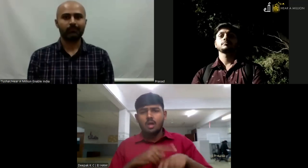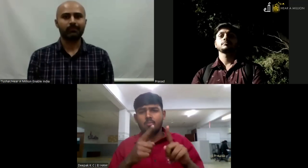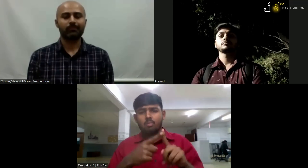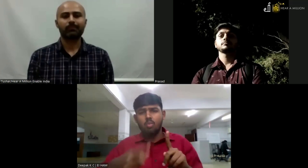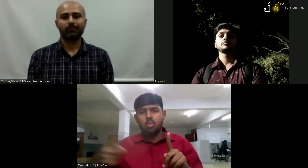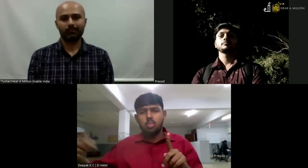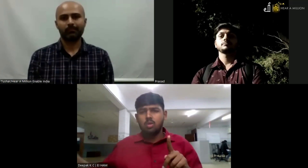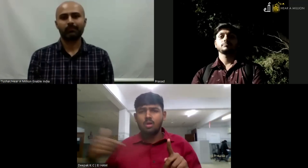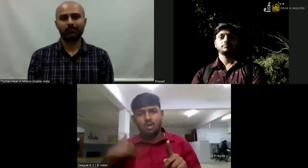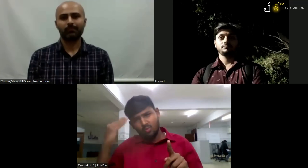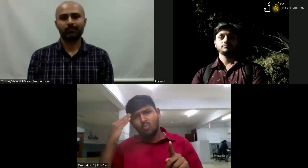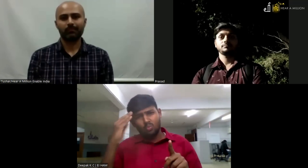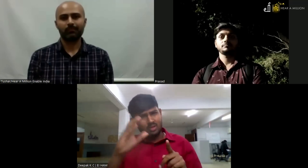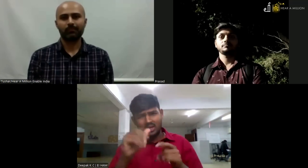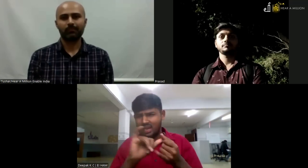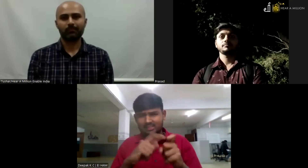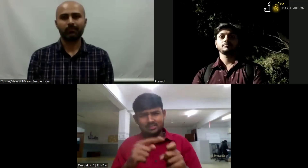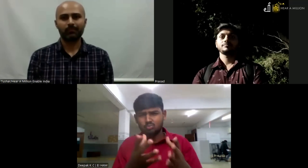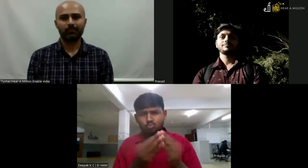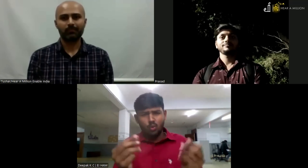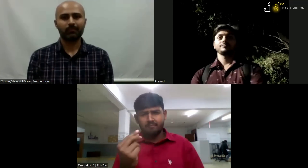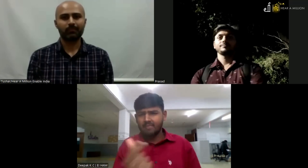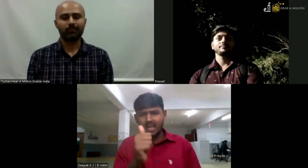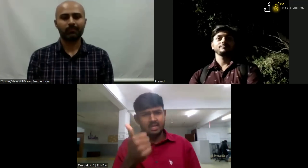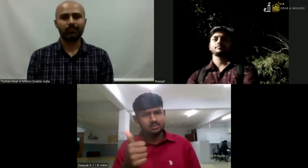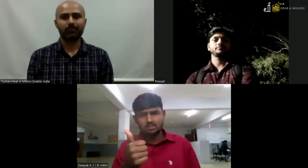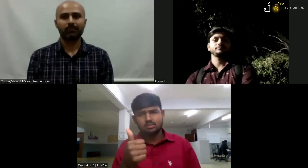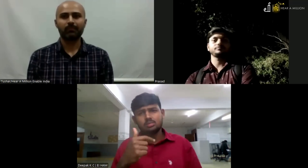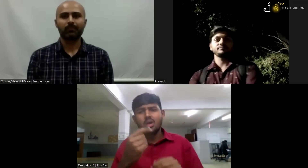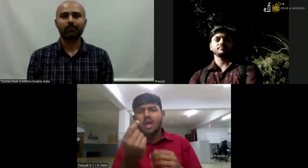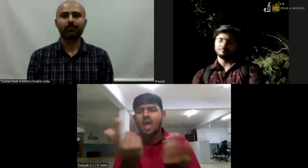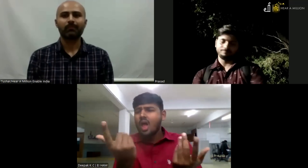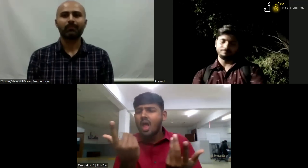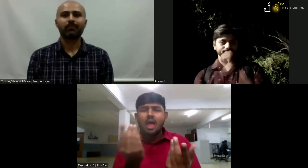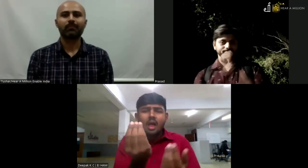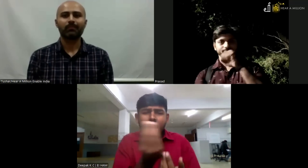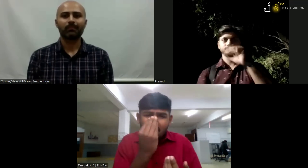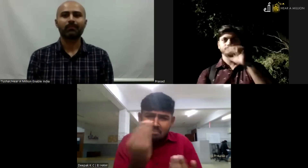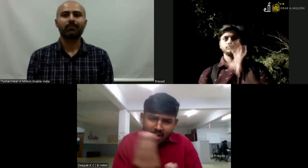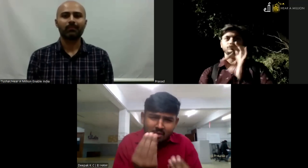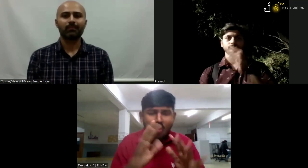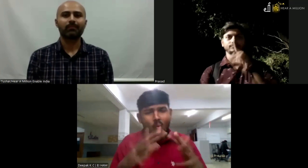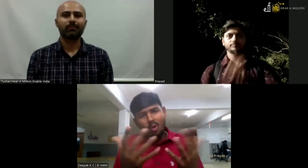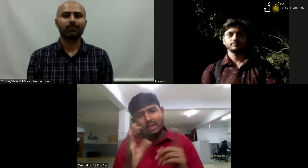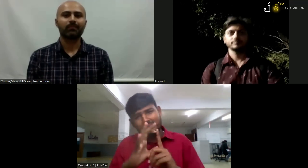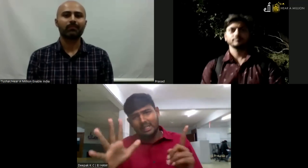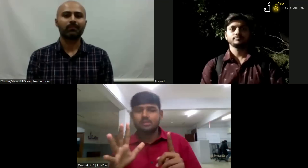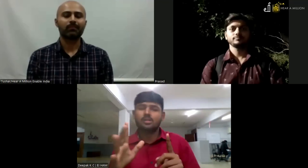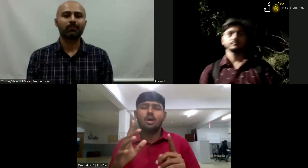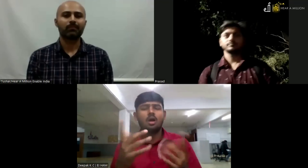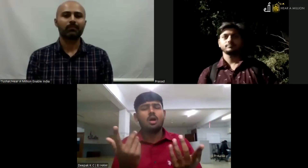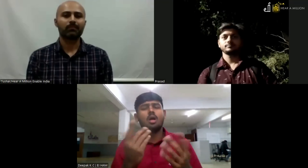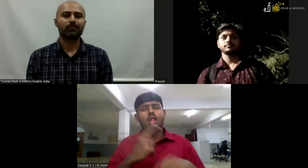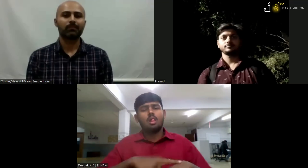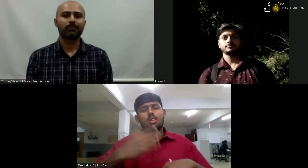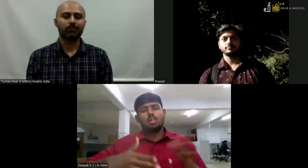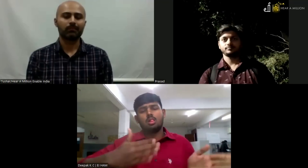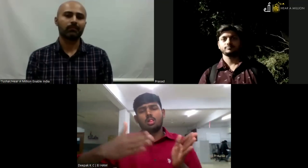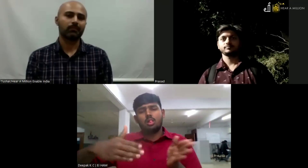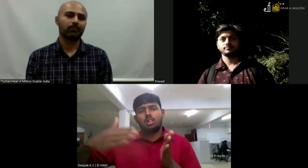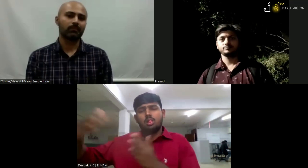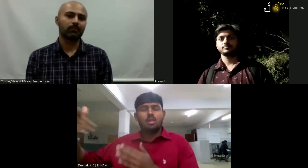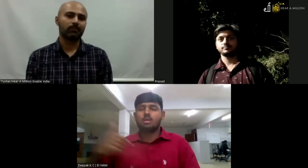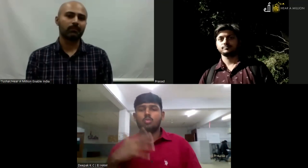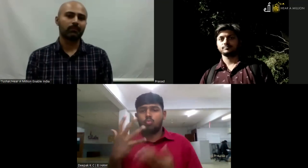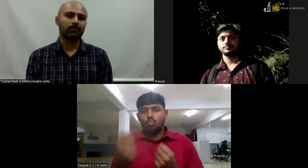So, I could have lodged a case, but you know how court cases, legal process become very time taking. Whether